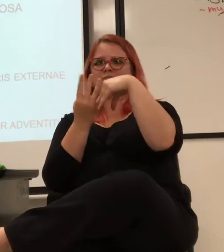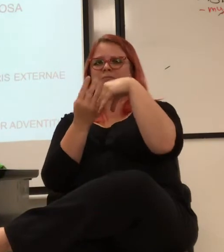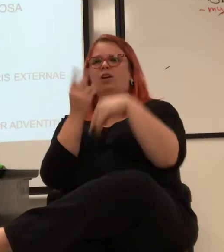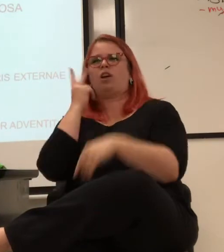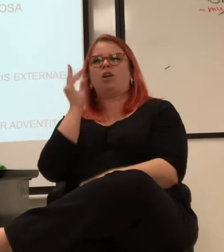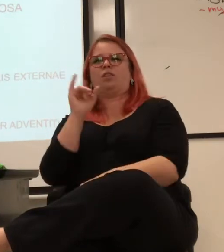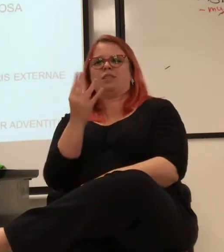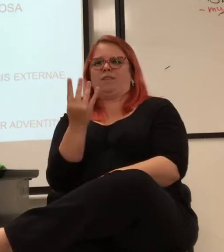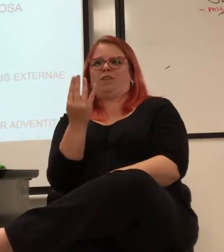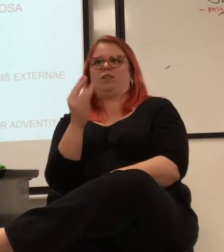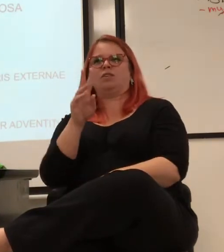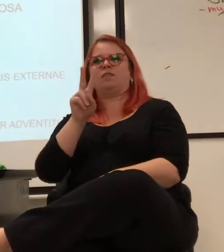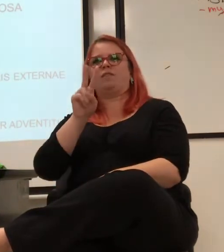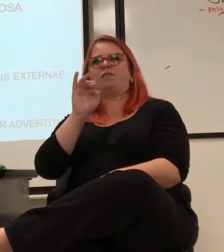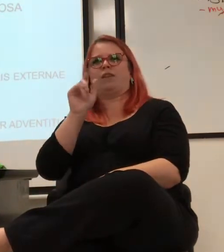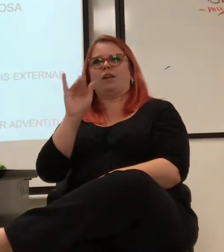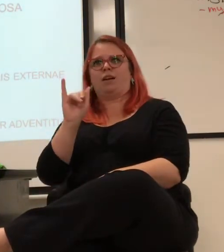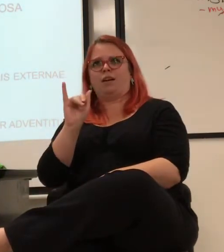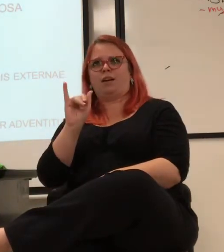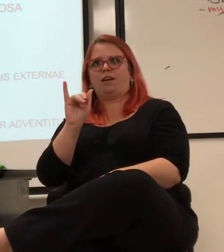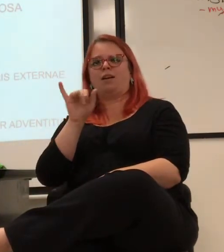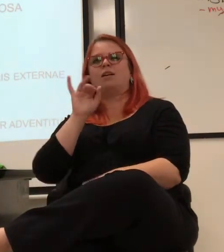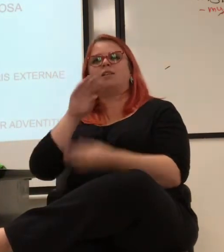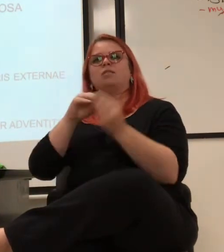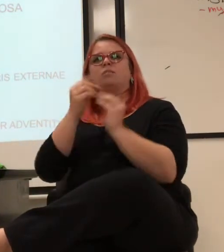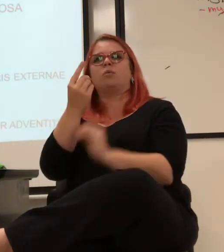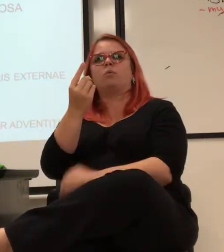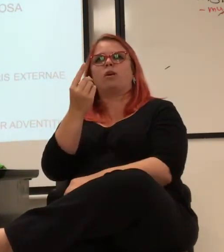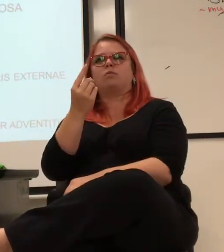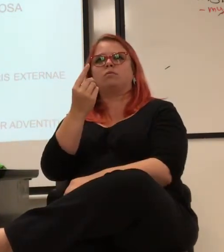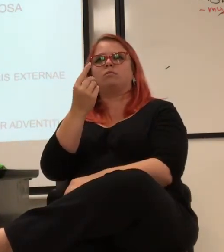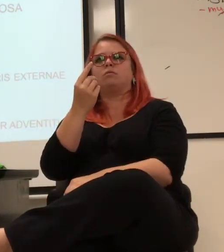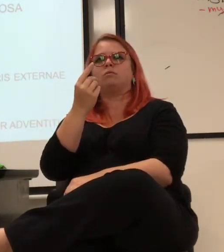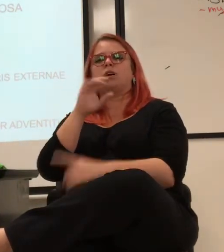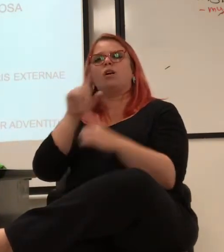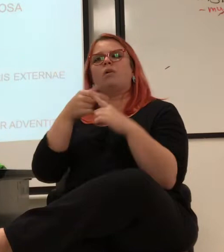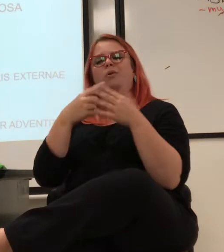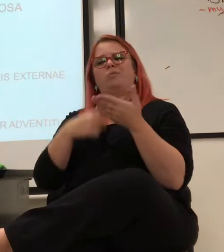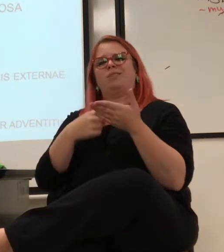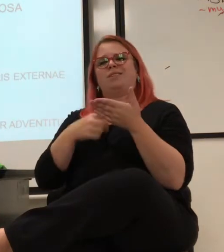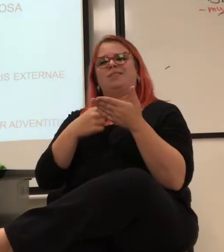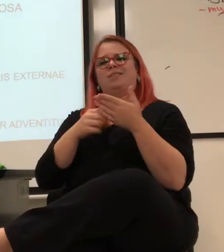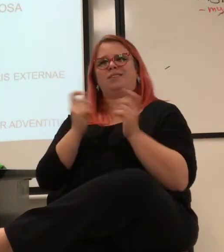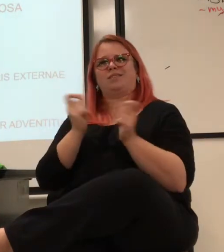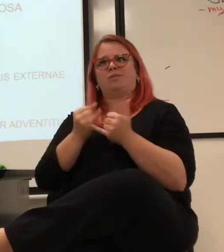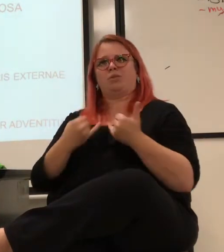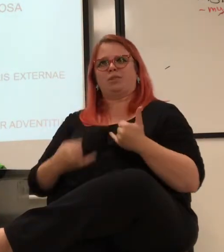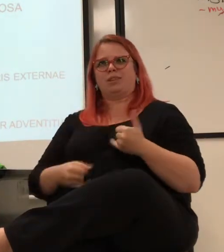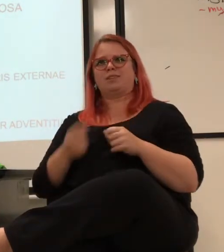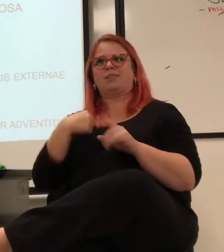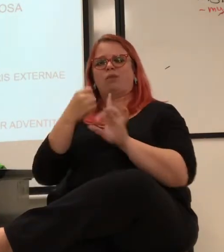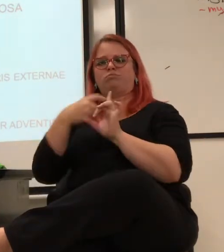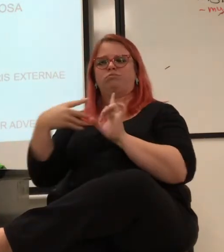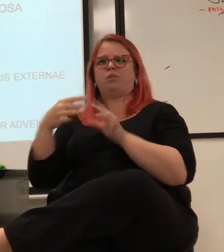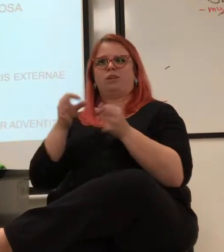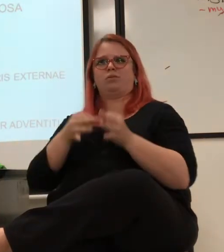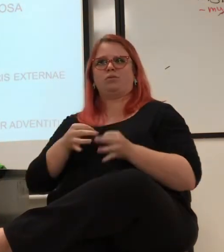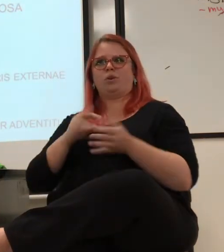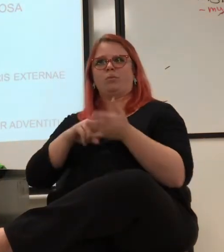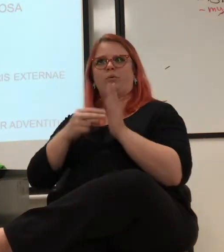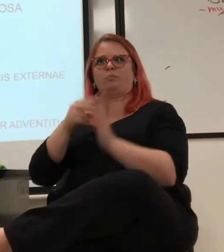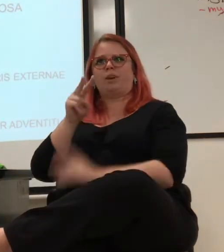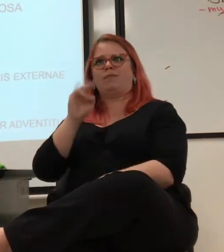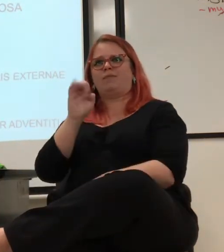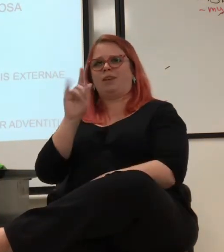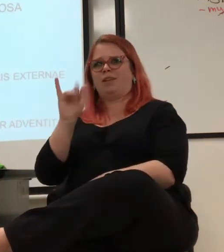Okay, and so that's what number 1 would be. When I get to small intestine, I'll tell you what villi are. But basically, look at number 2.